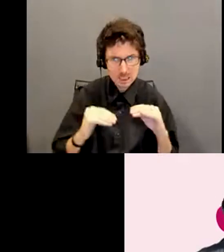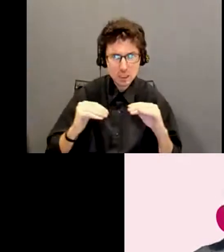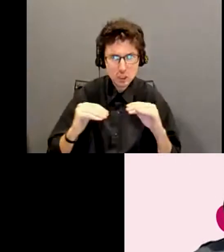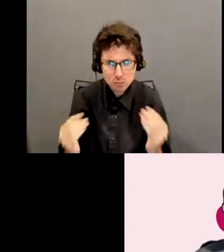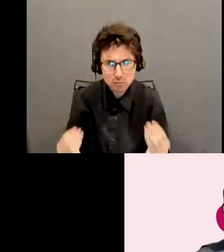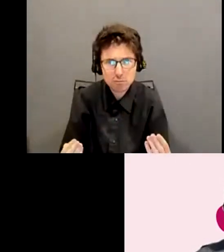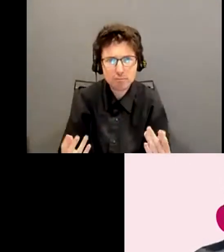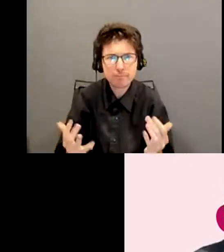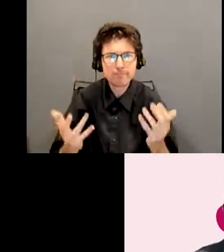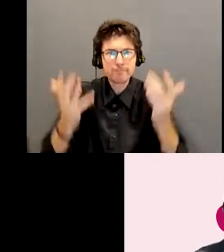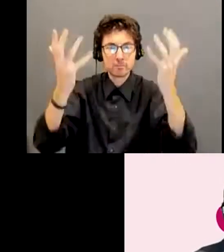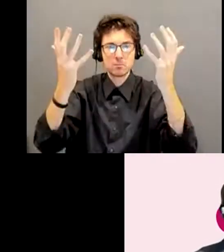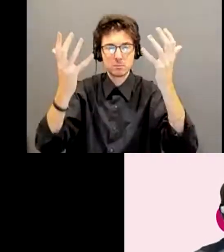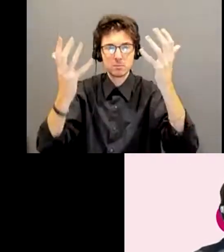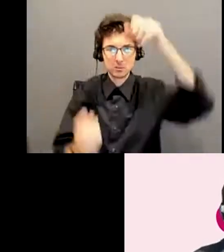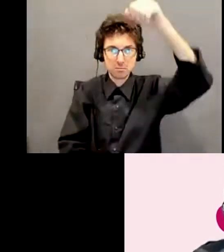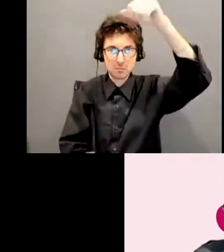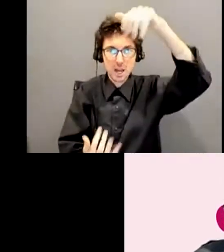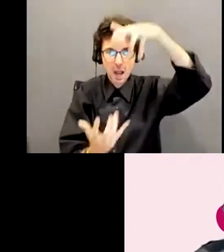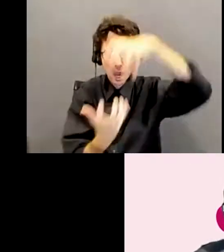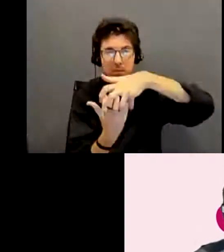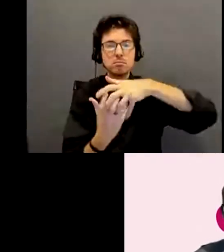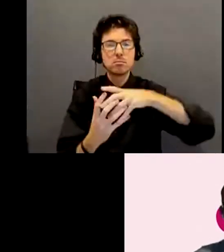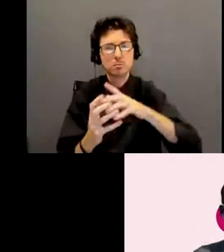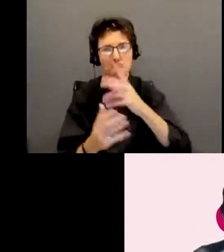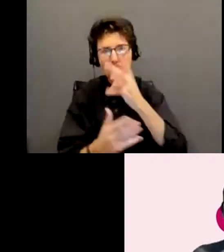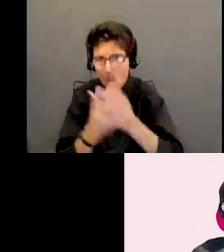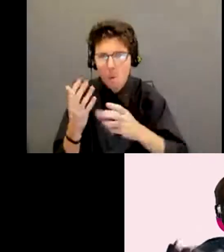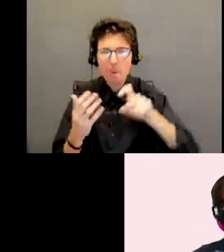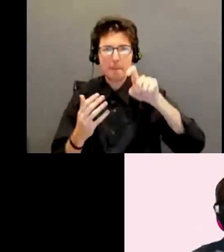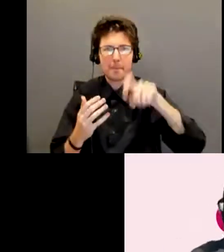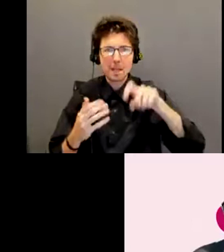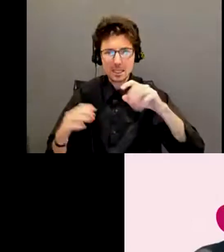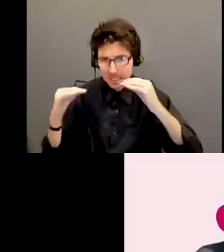disabilities. And the top down, the bottom up